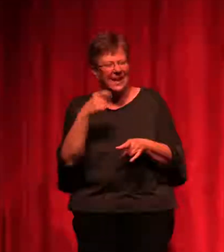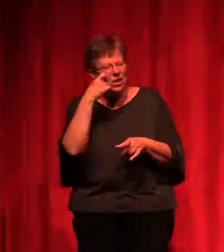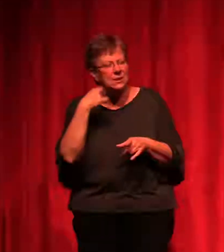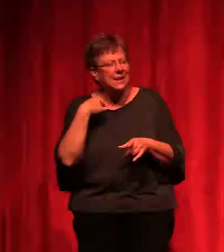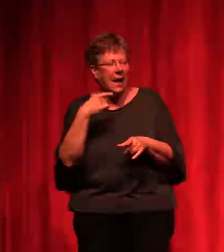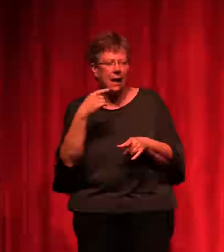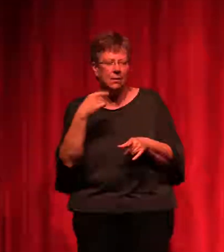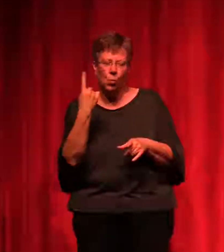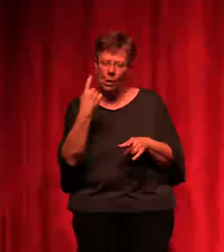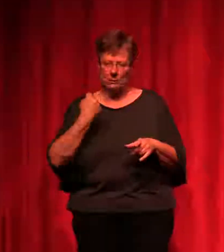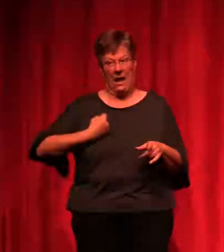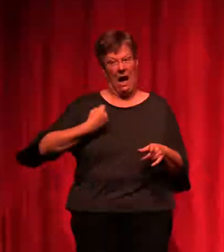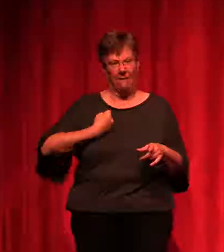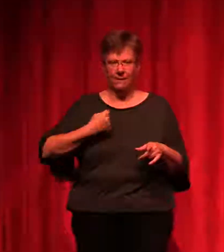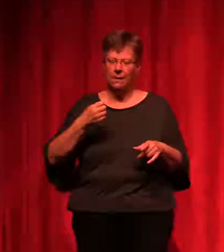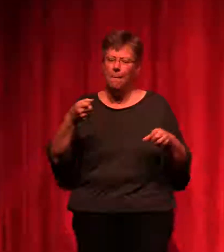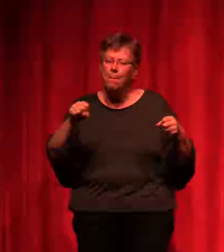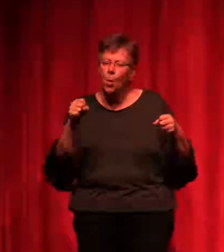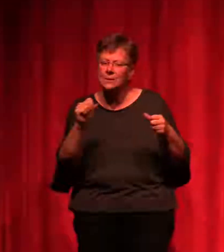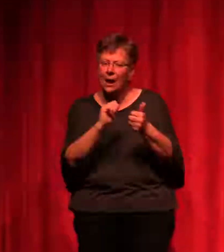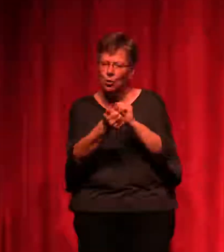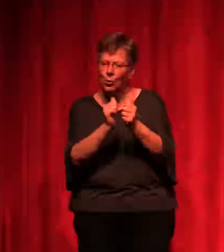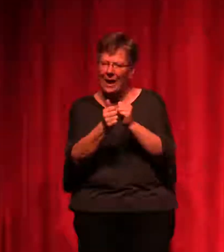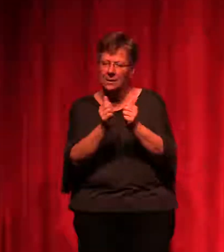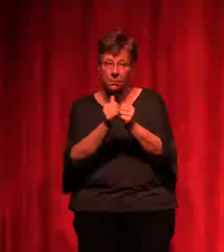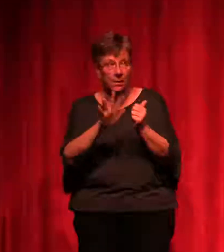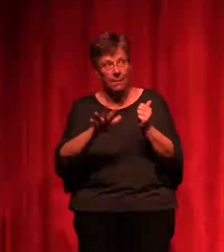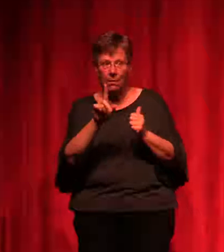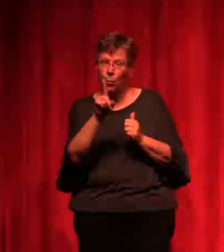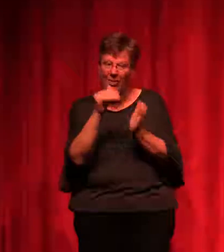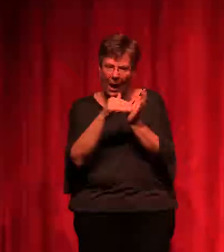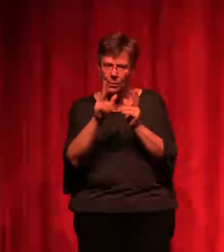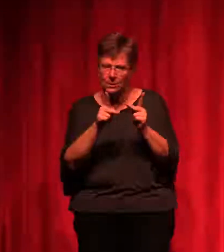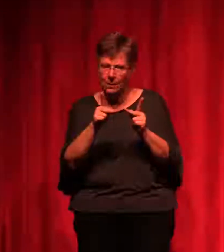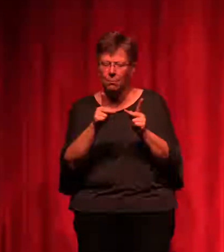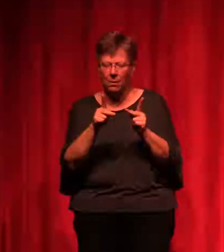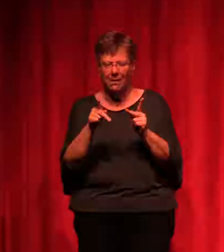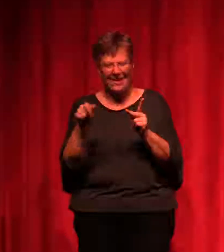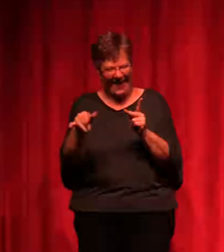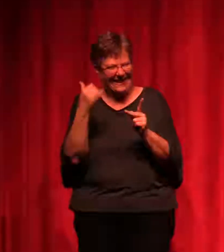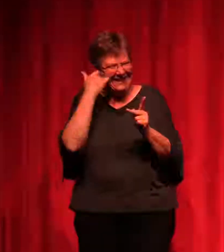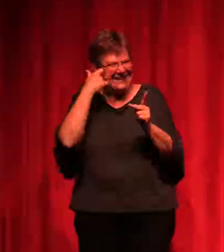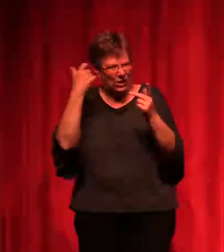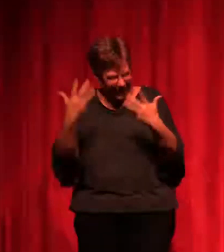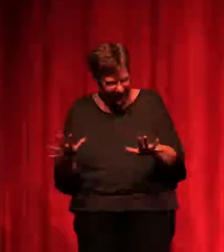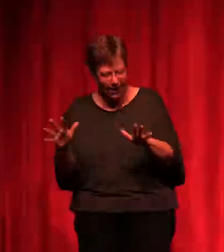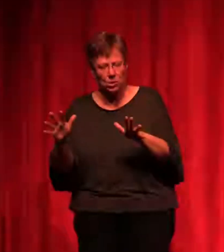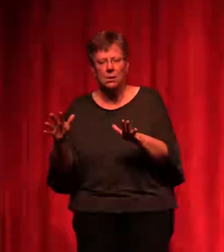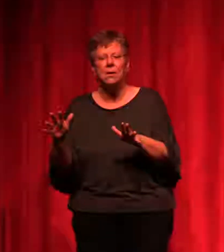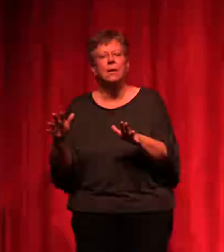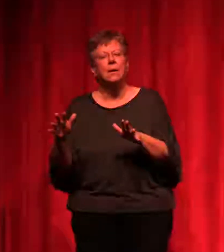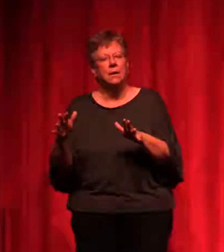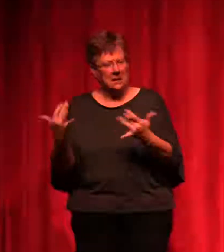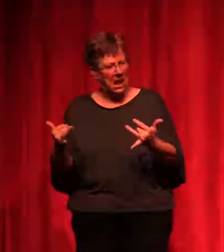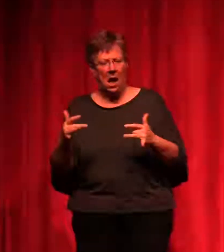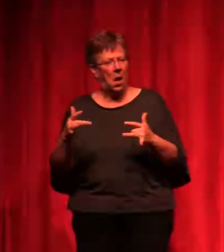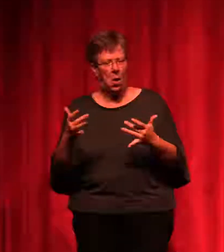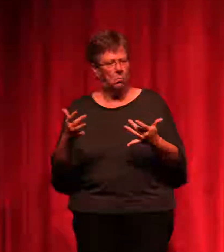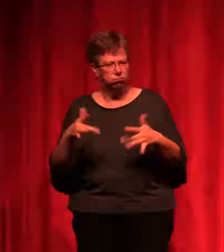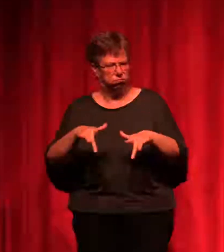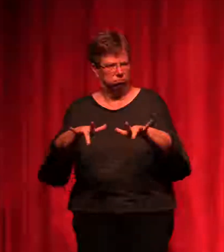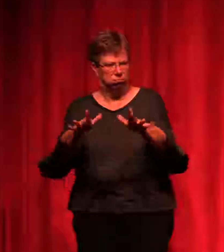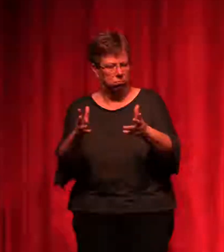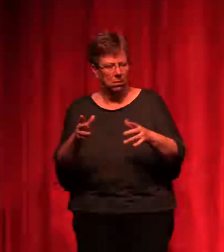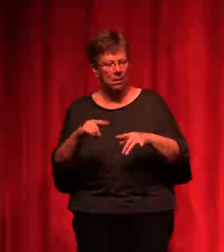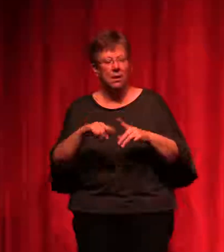of 1,000 kilometers through Mexico. So I said, yeah, that sounds pretty good. And the next morning I wake up